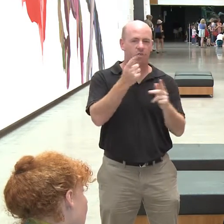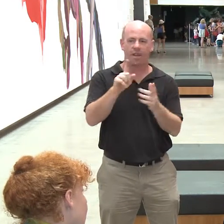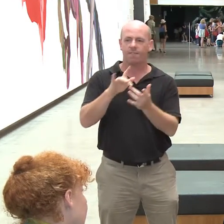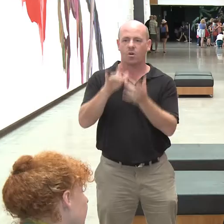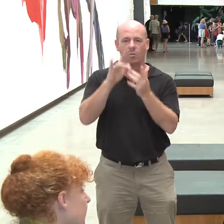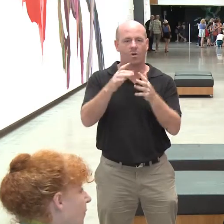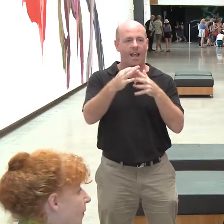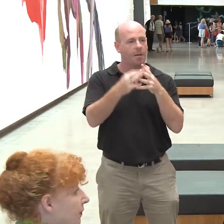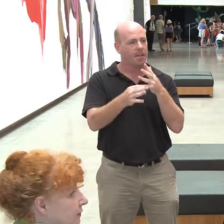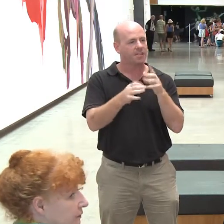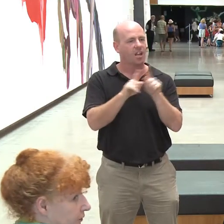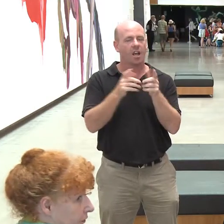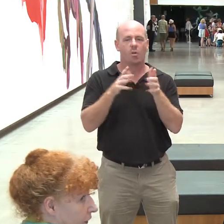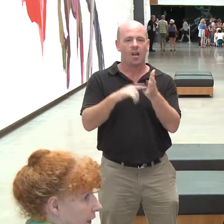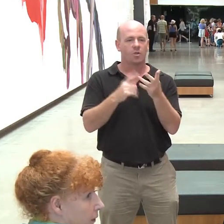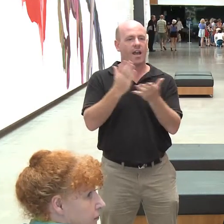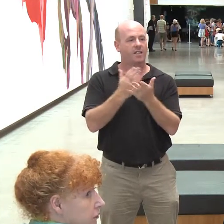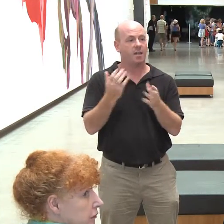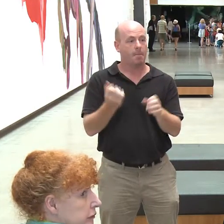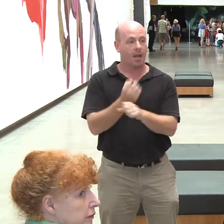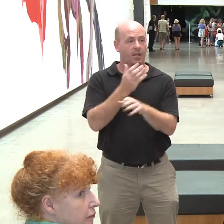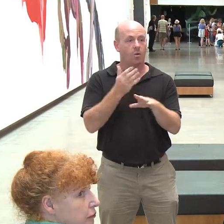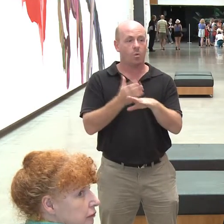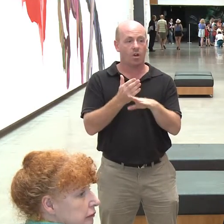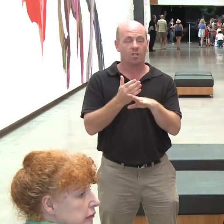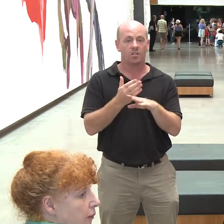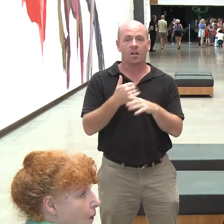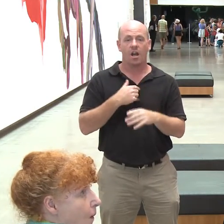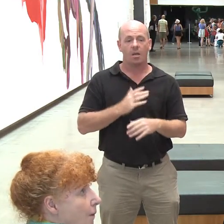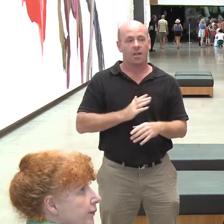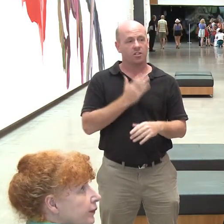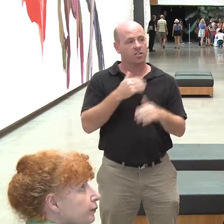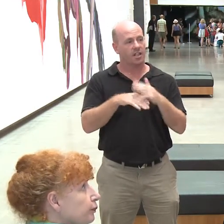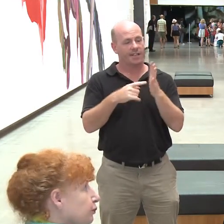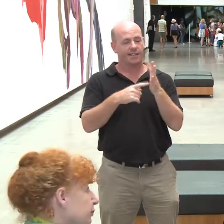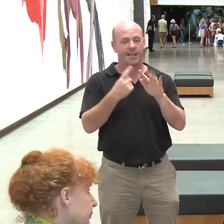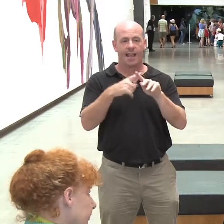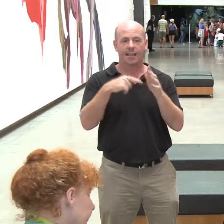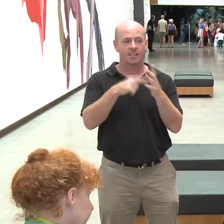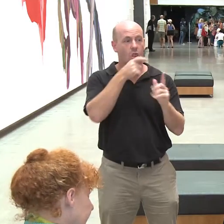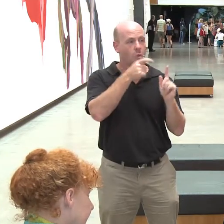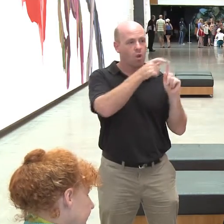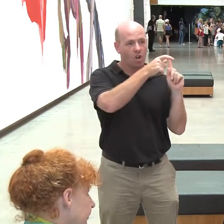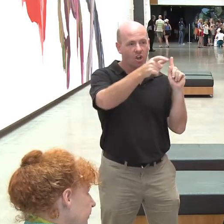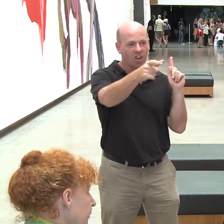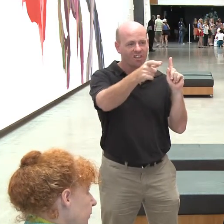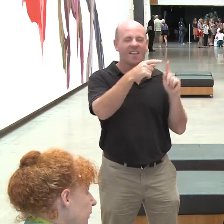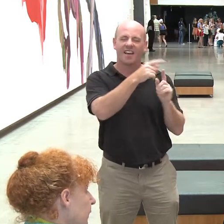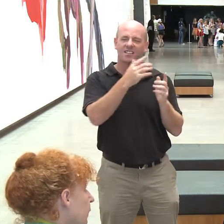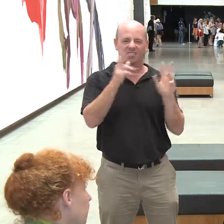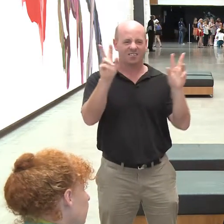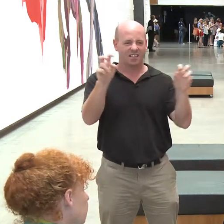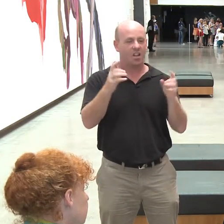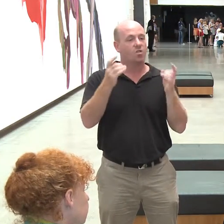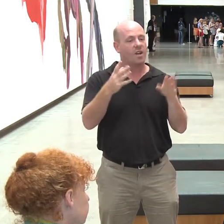a vehicle for actually making works. I'm interested in text in terms of taking it as a ready-made from